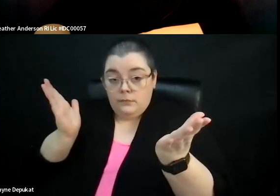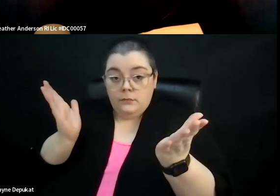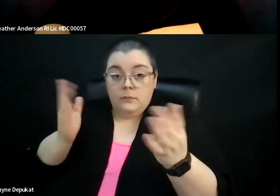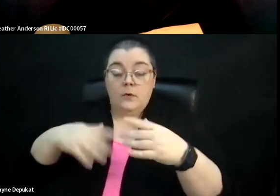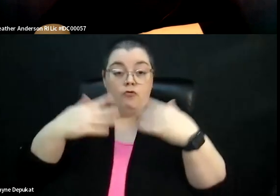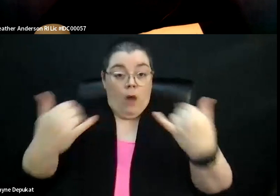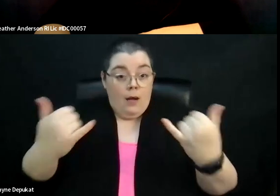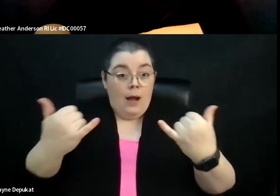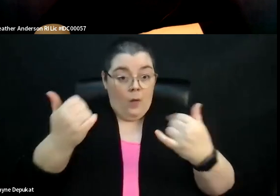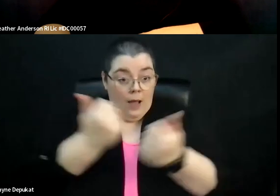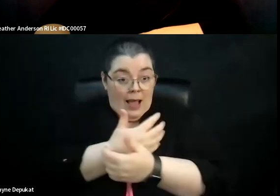same time, the committee,